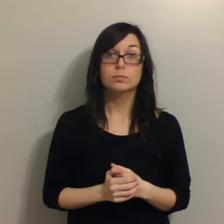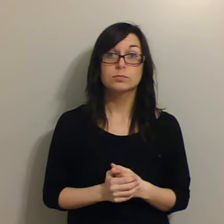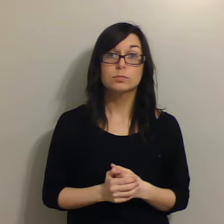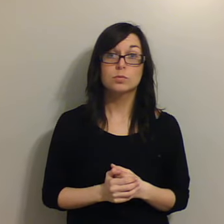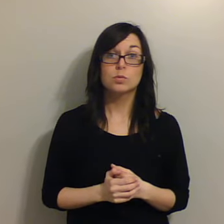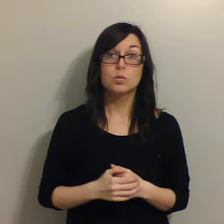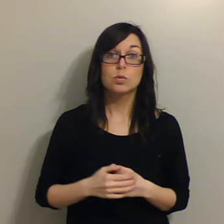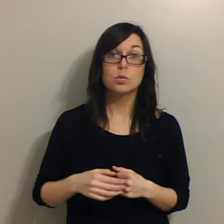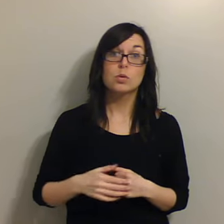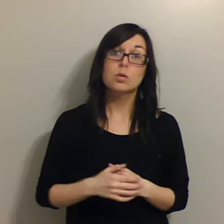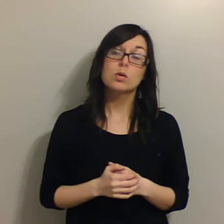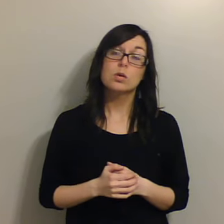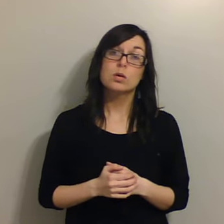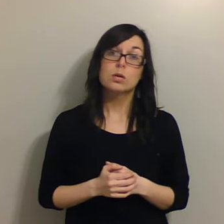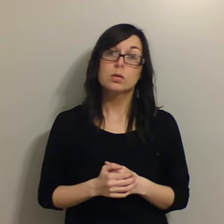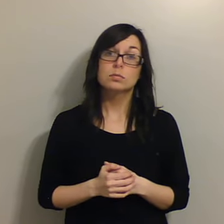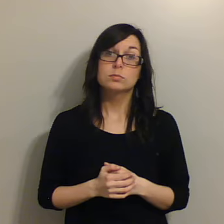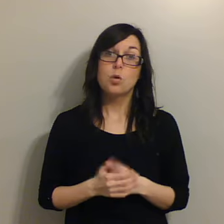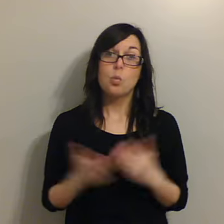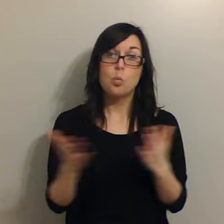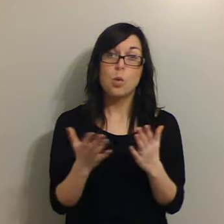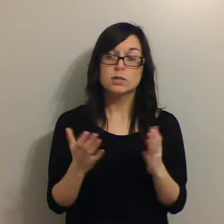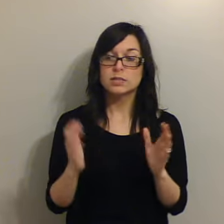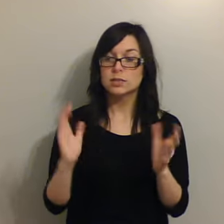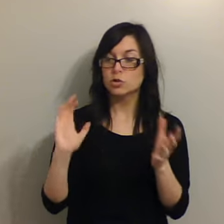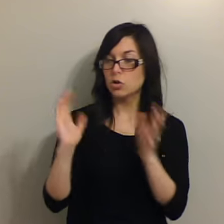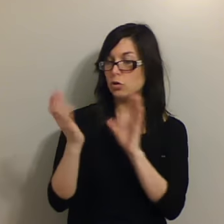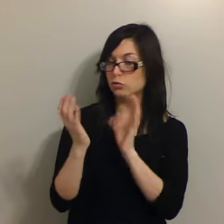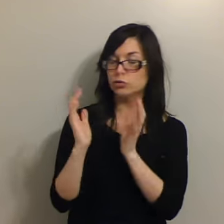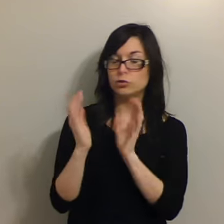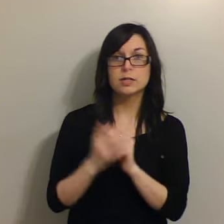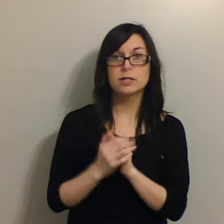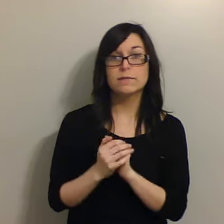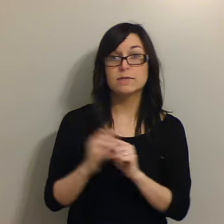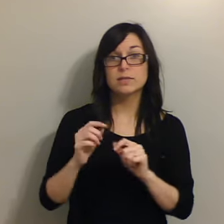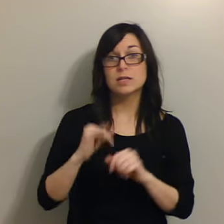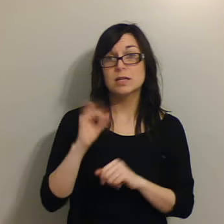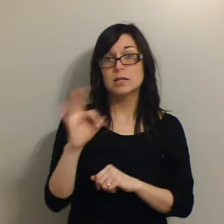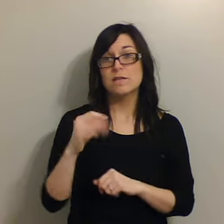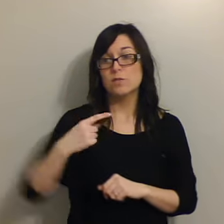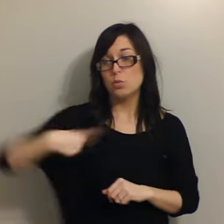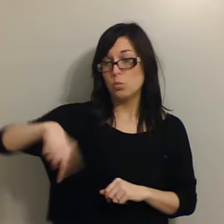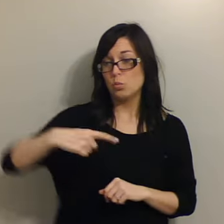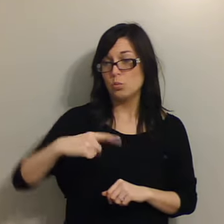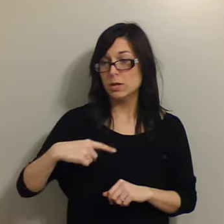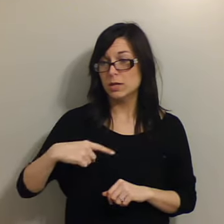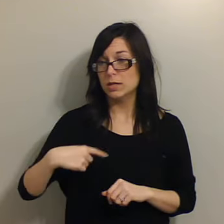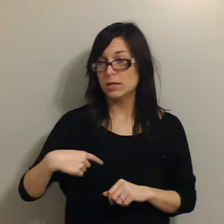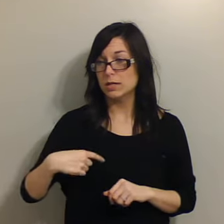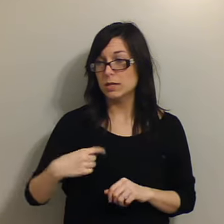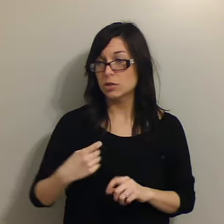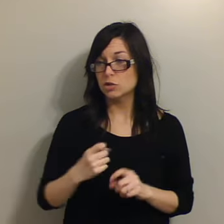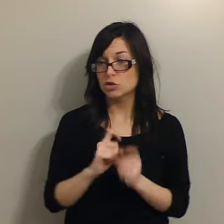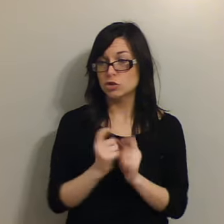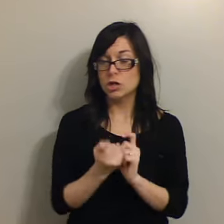But what's the alternative? If we can shift our perspective and see fear as well as an ally